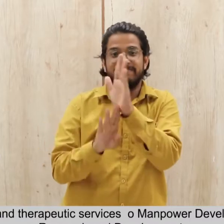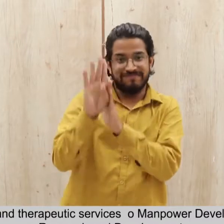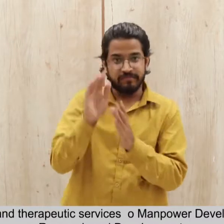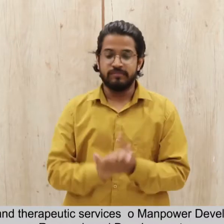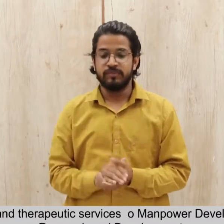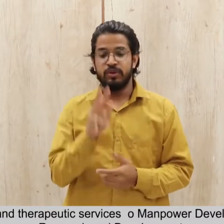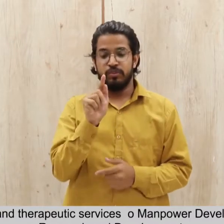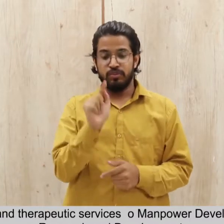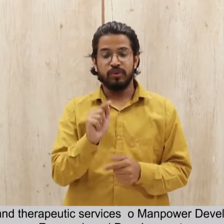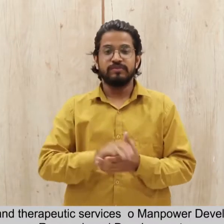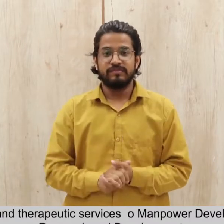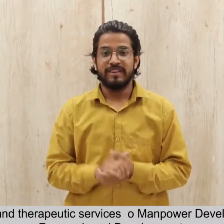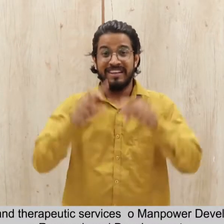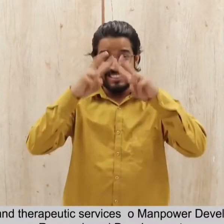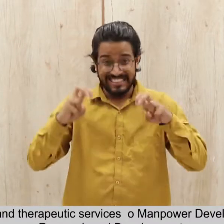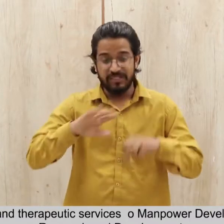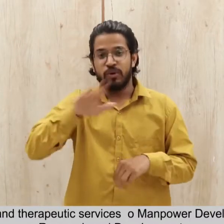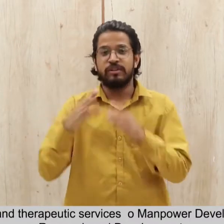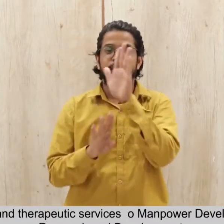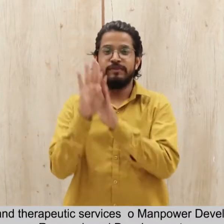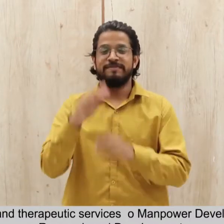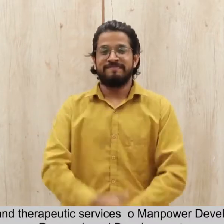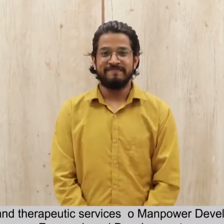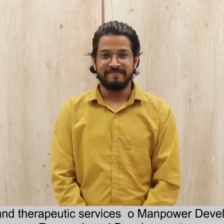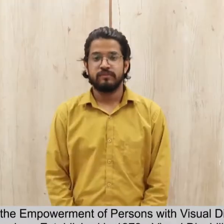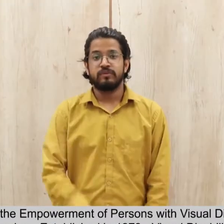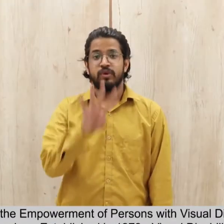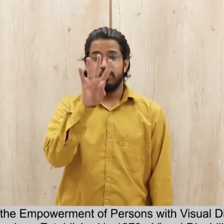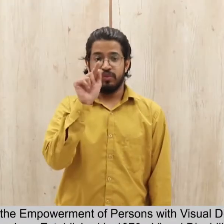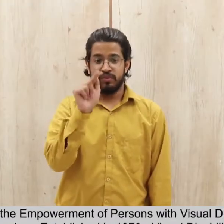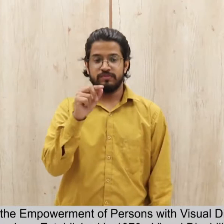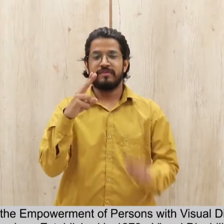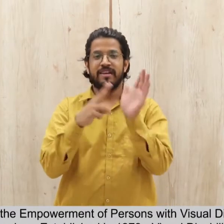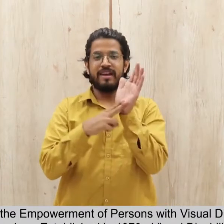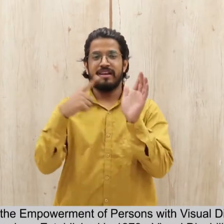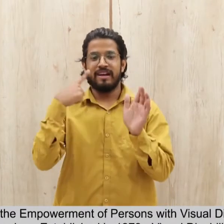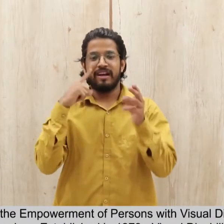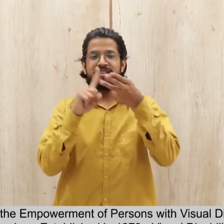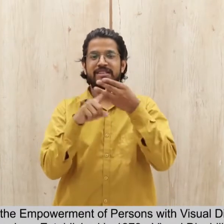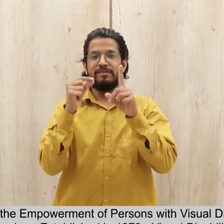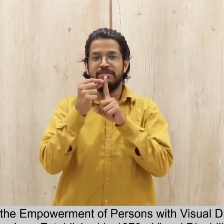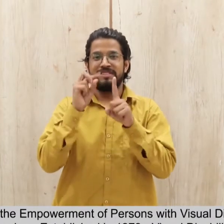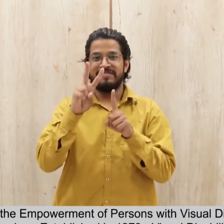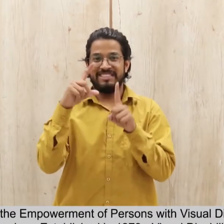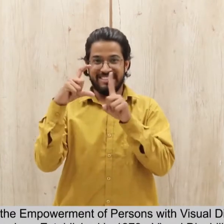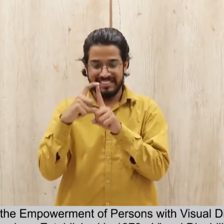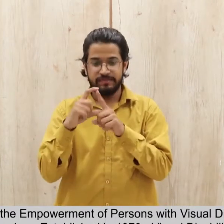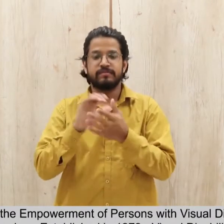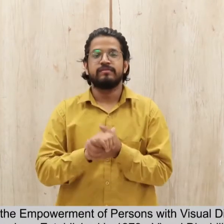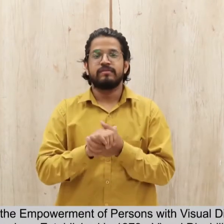therapeutic services, manpower development, and research and development. Fourth, National Institute for the Empowerment of Persons with Visual